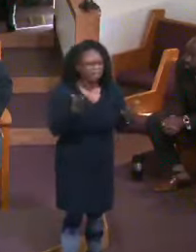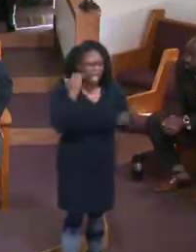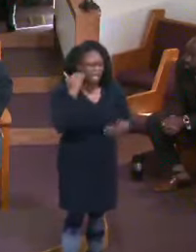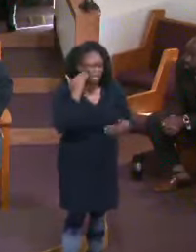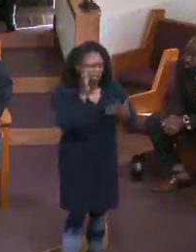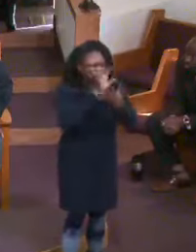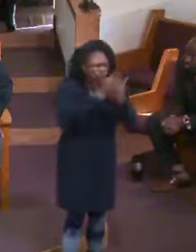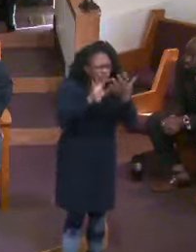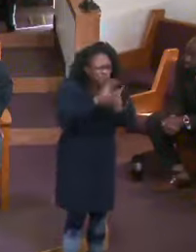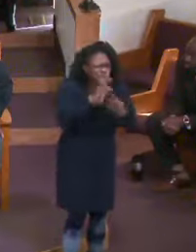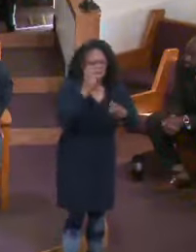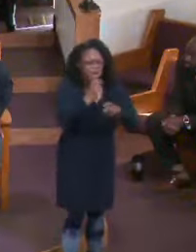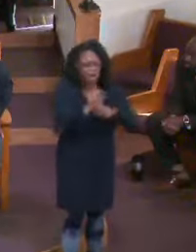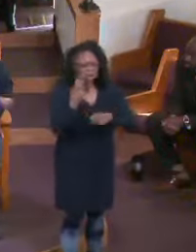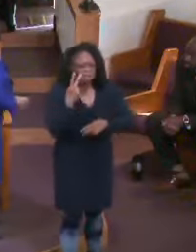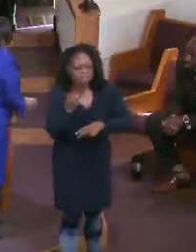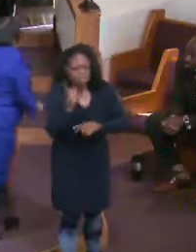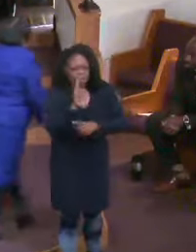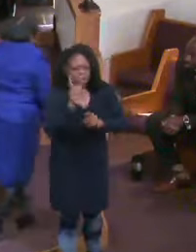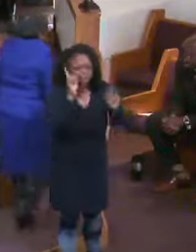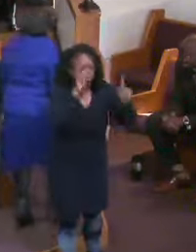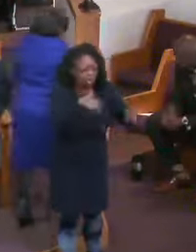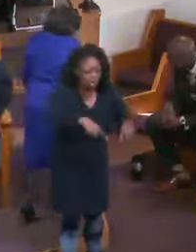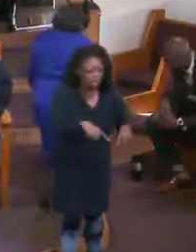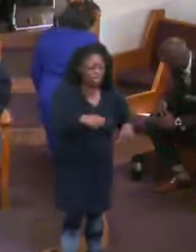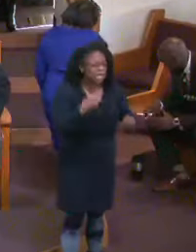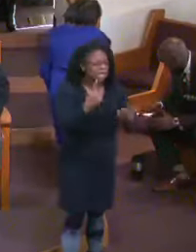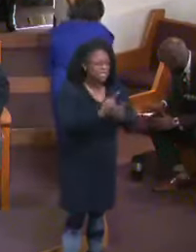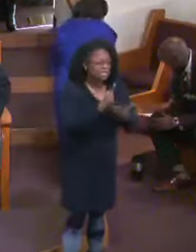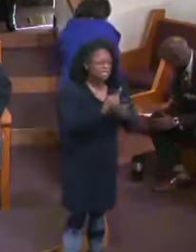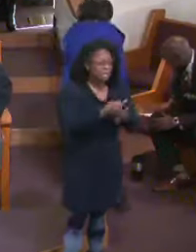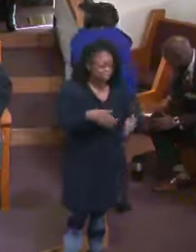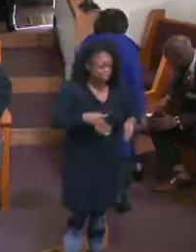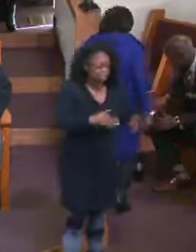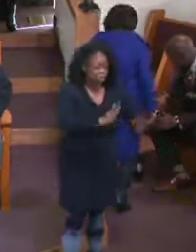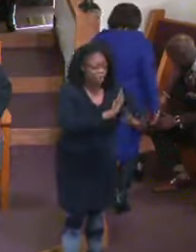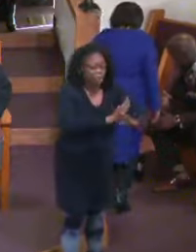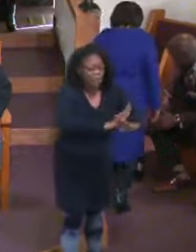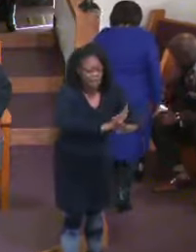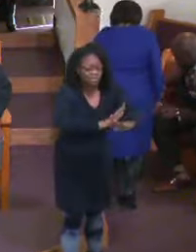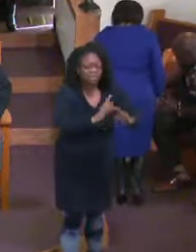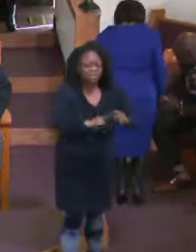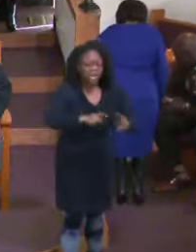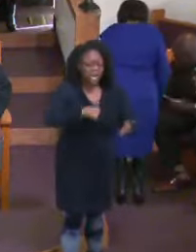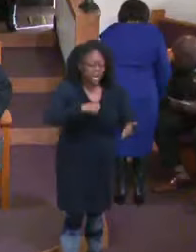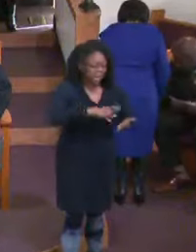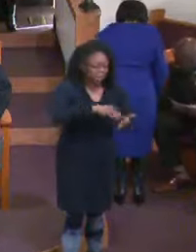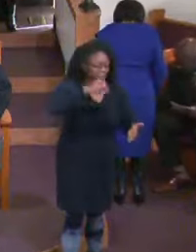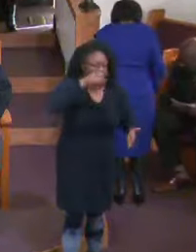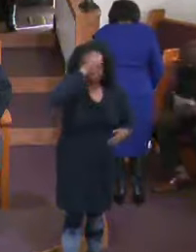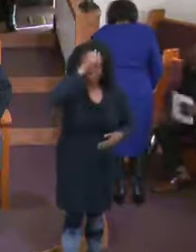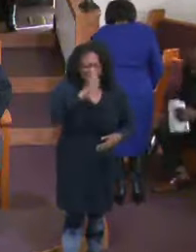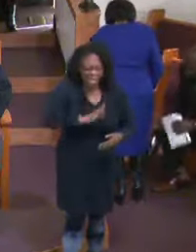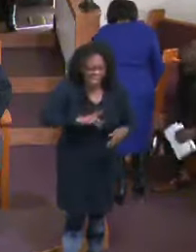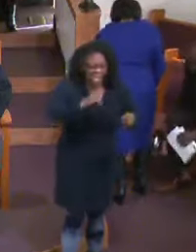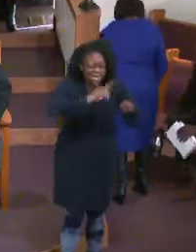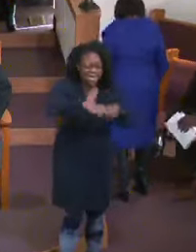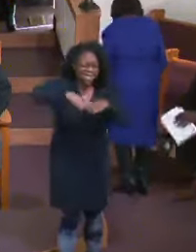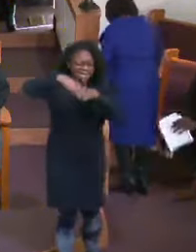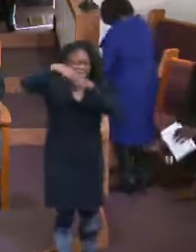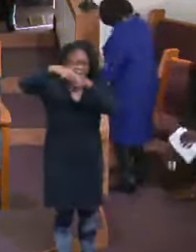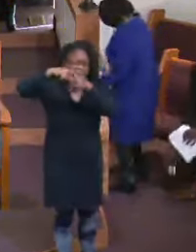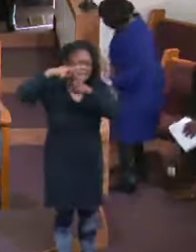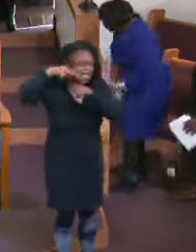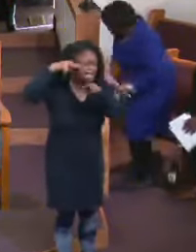to see where you're going, and perhaps there's even roadblocks in the way, but I've learned that God still sits high and still